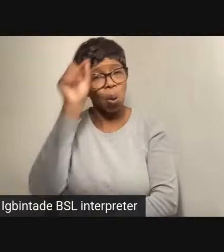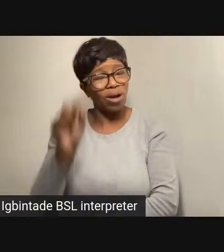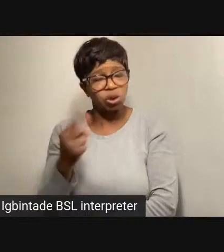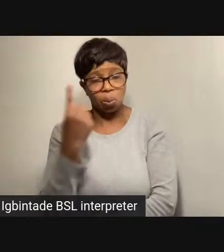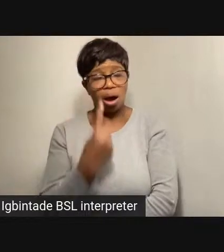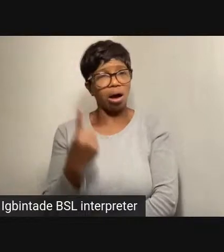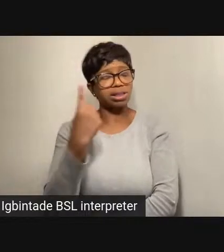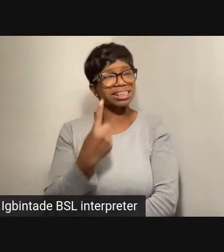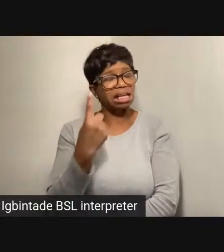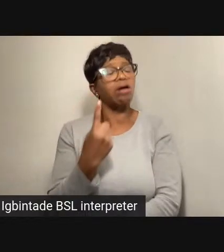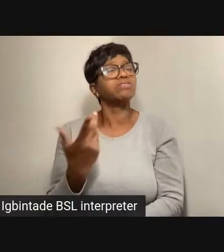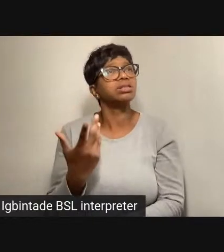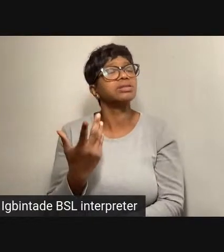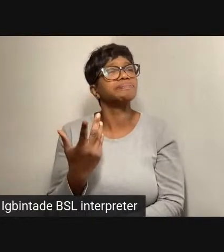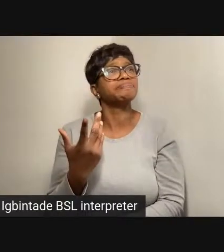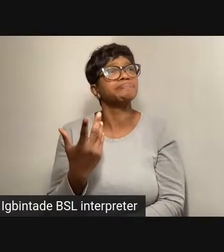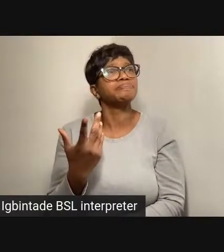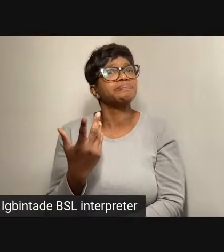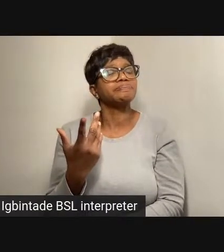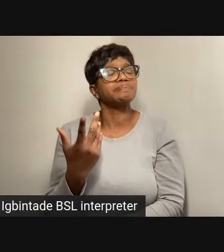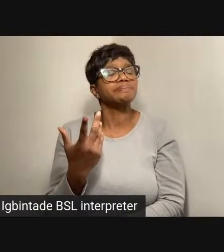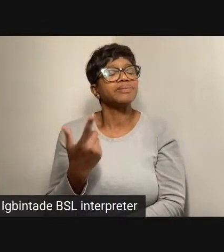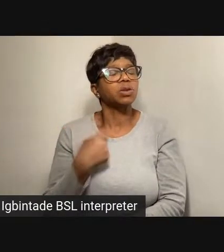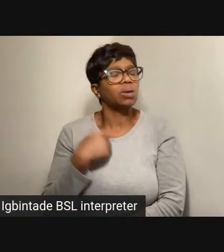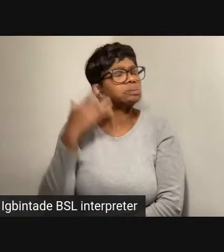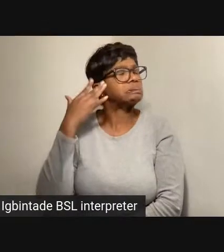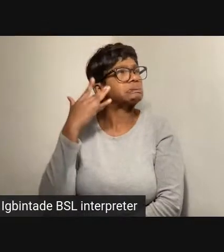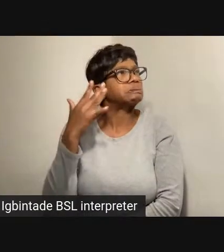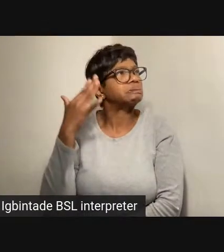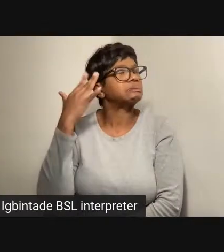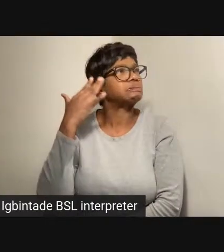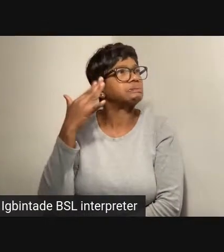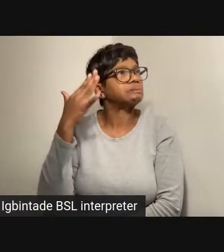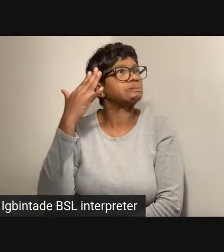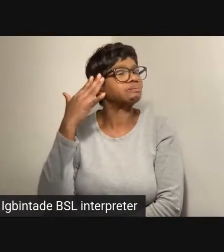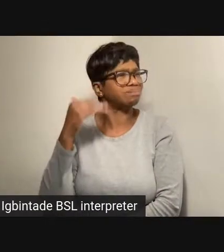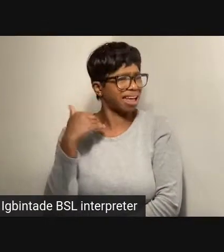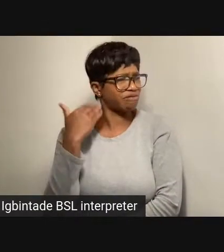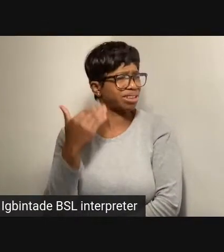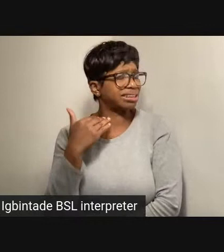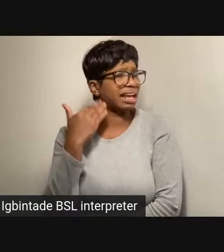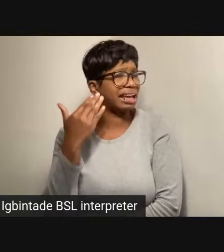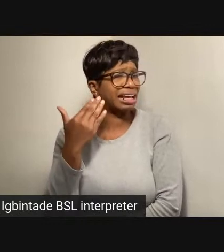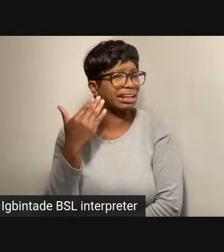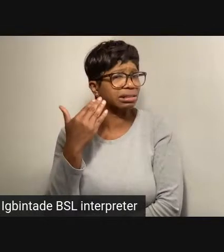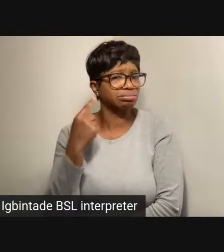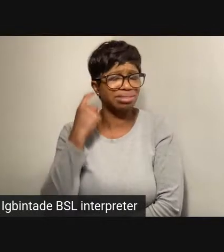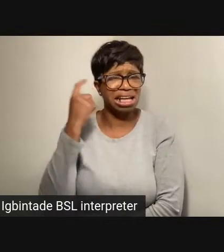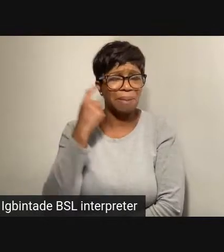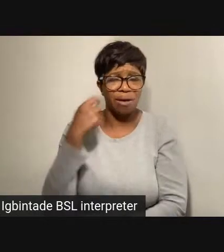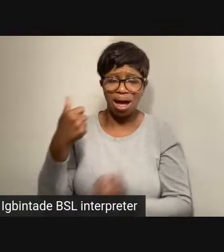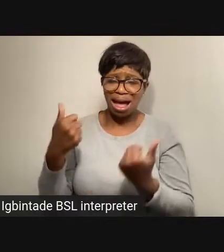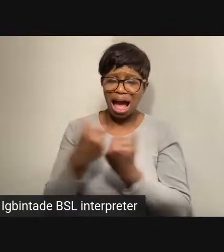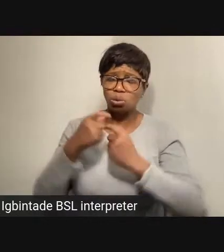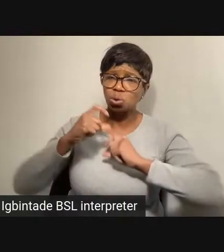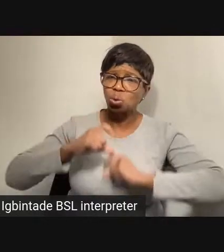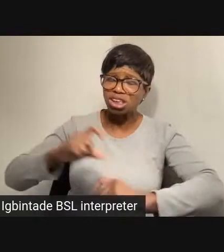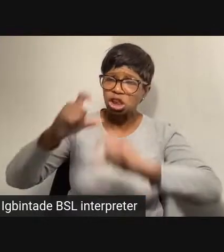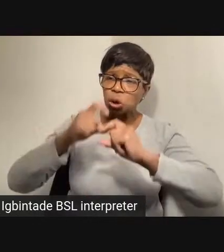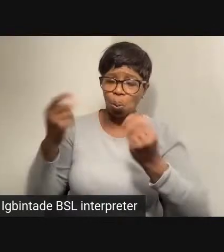we continue to ask ourselves as we reflect every day on how we continue in this